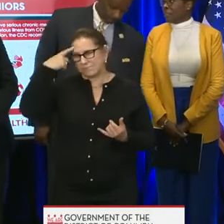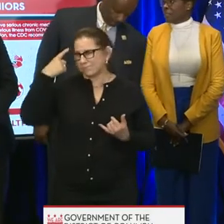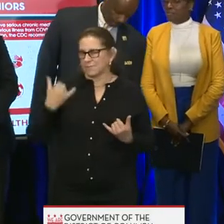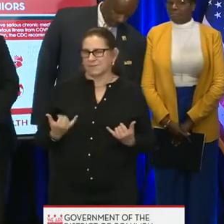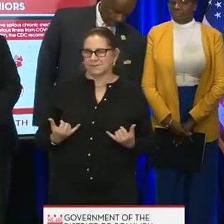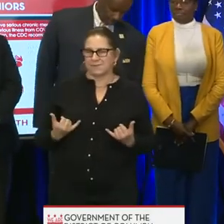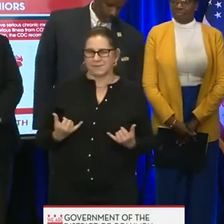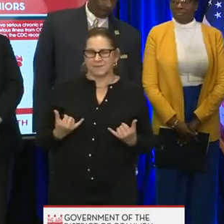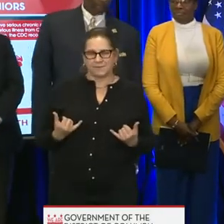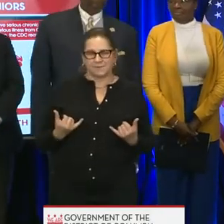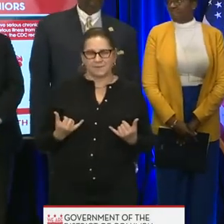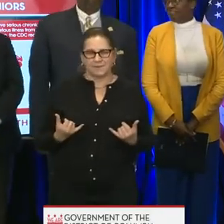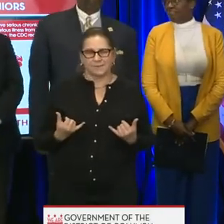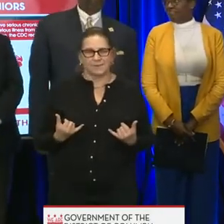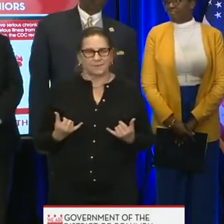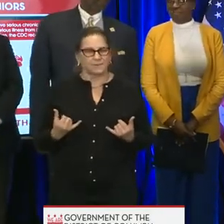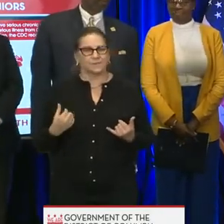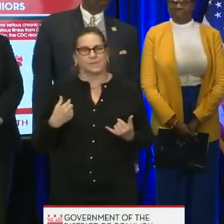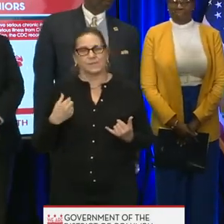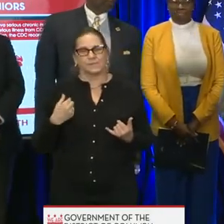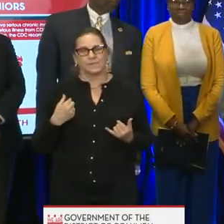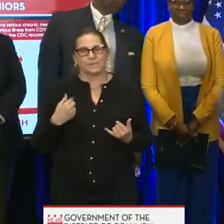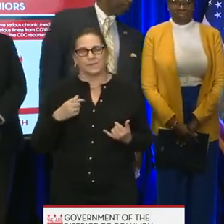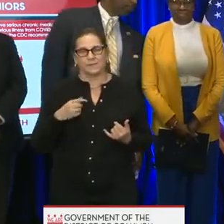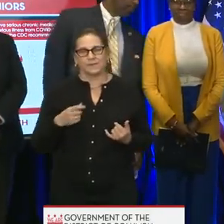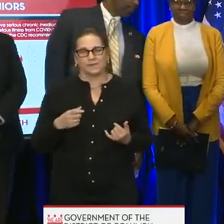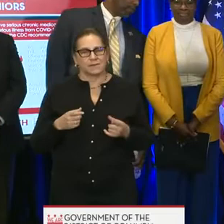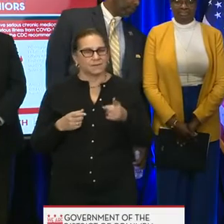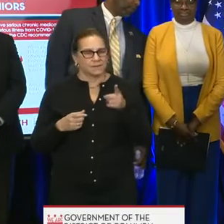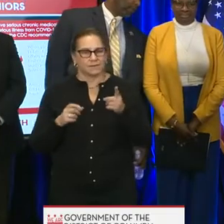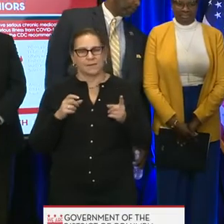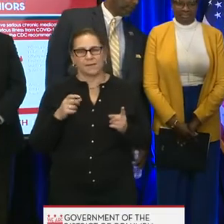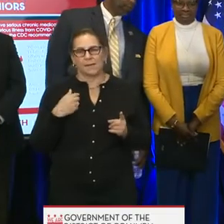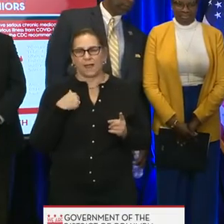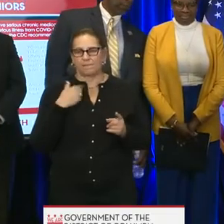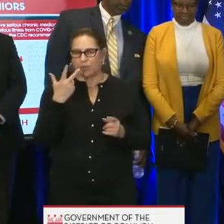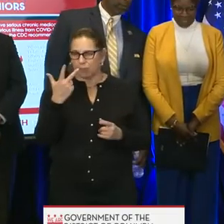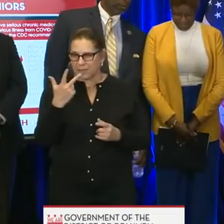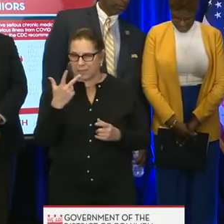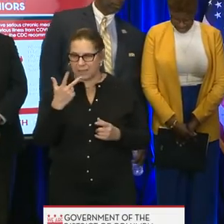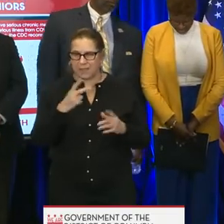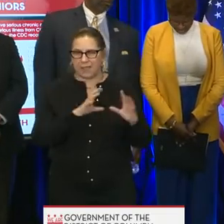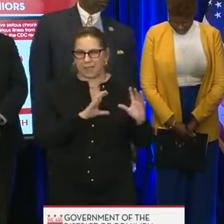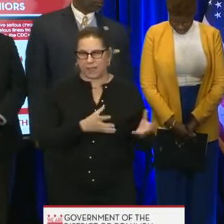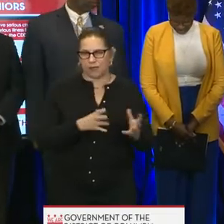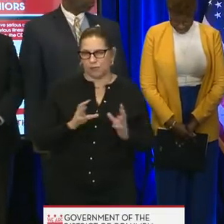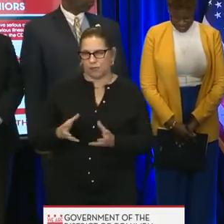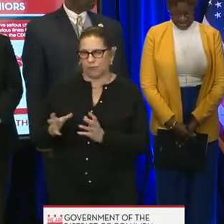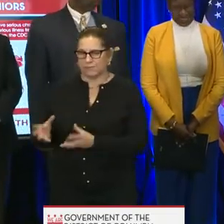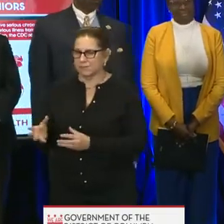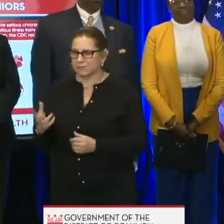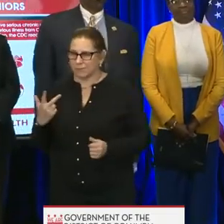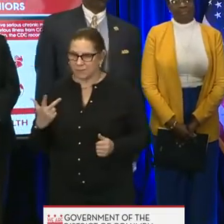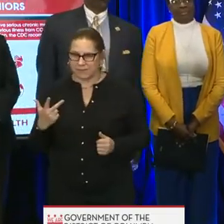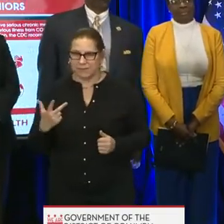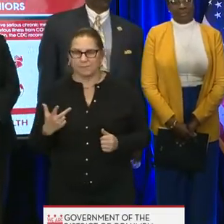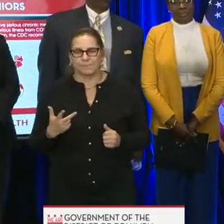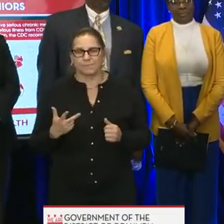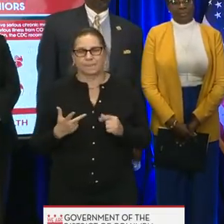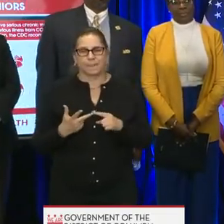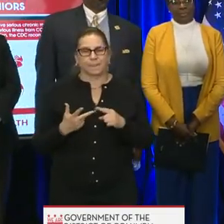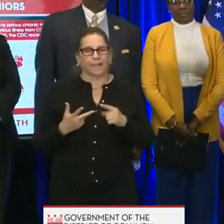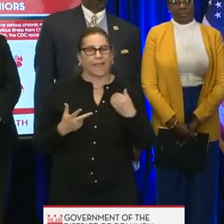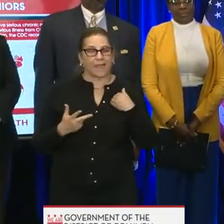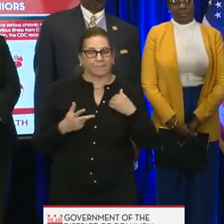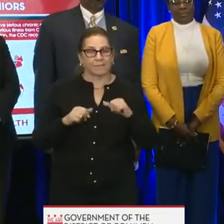that. So where it is, Sam, is that we have three categories. There are some agencies that we think